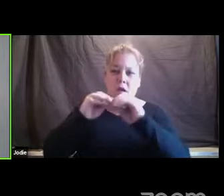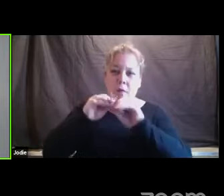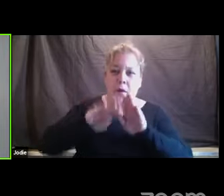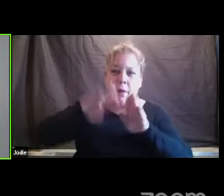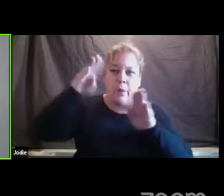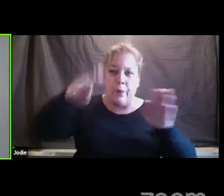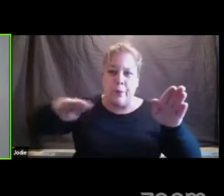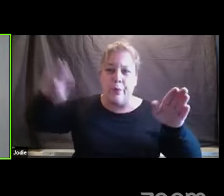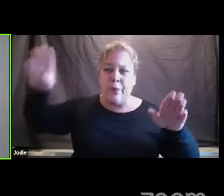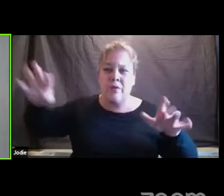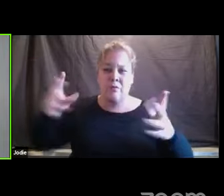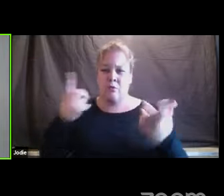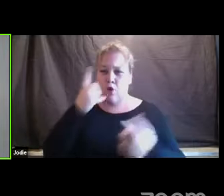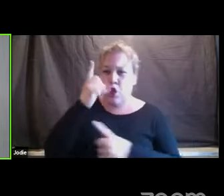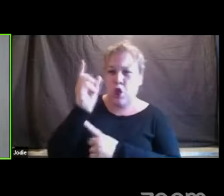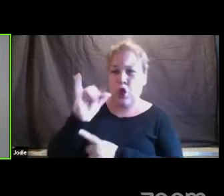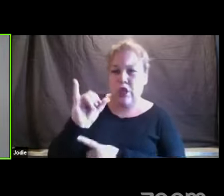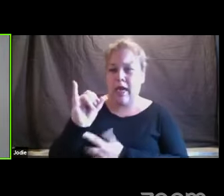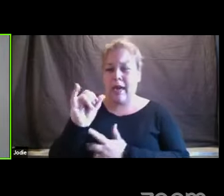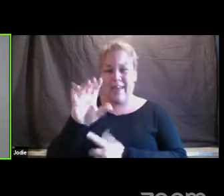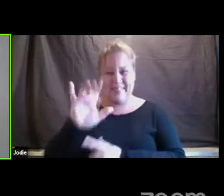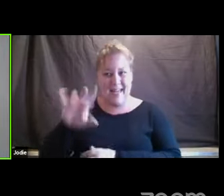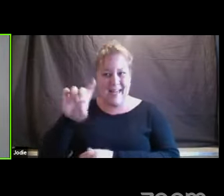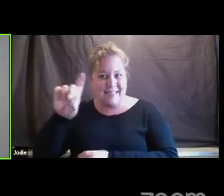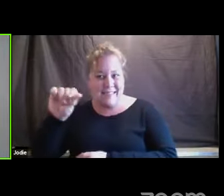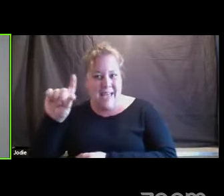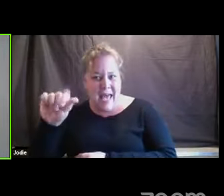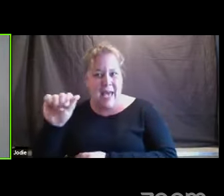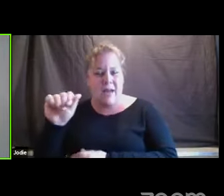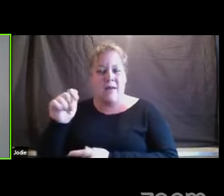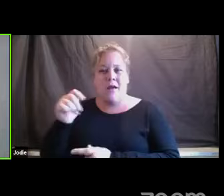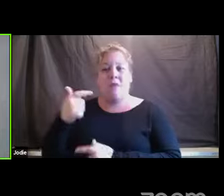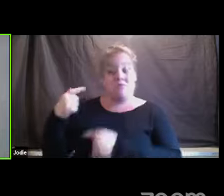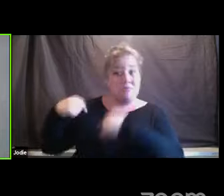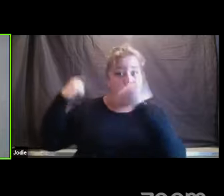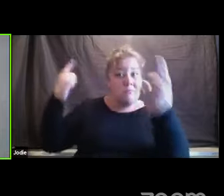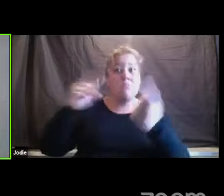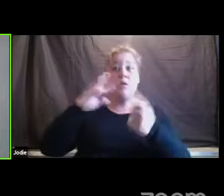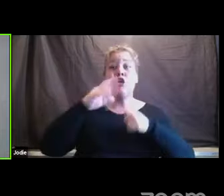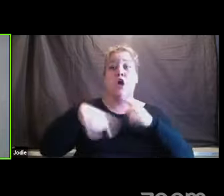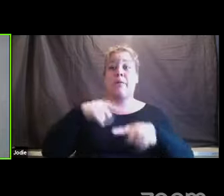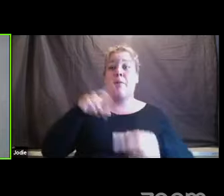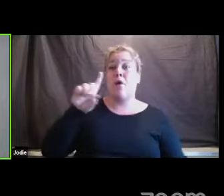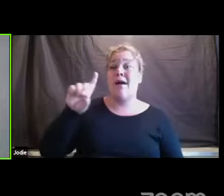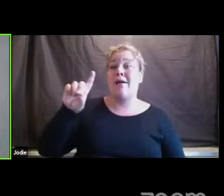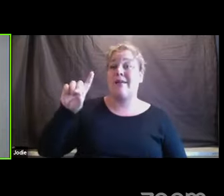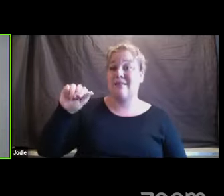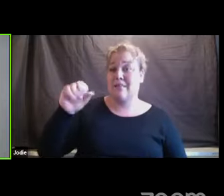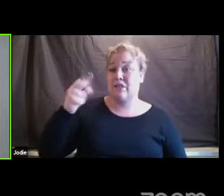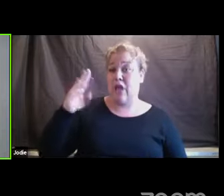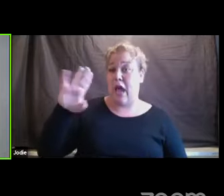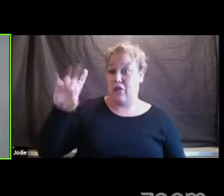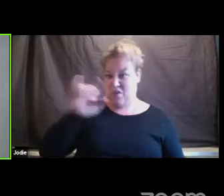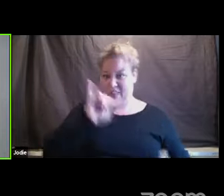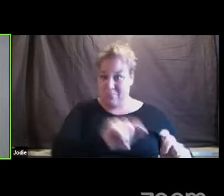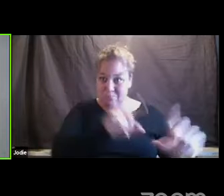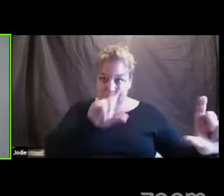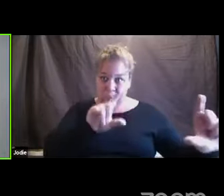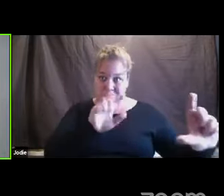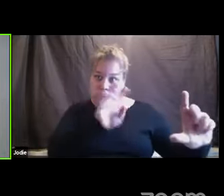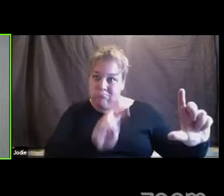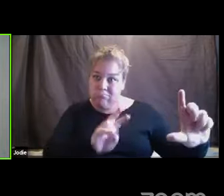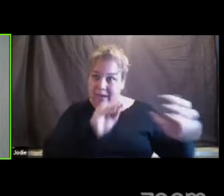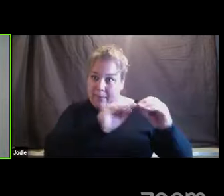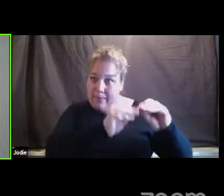data around our cases. So we've been focused on the dashboard and have not been able to, until today, really get